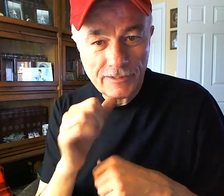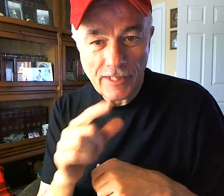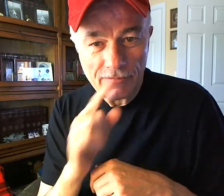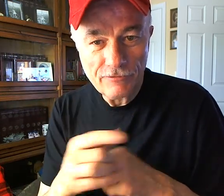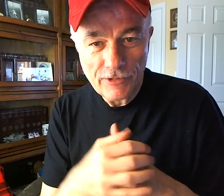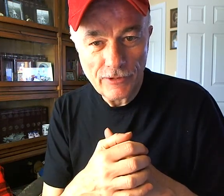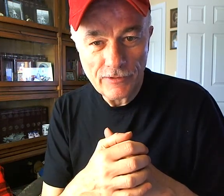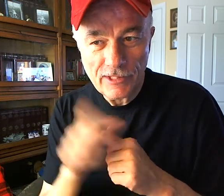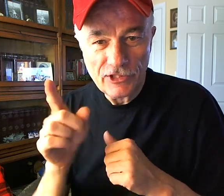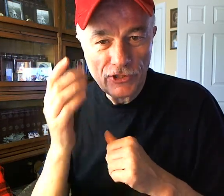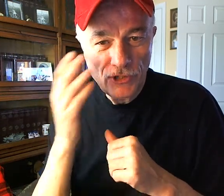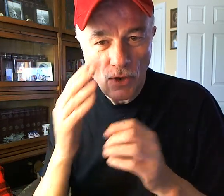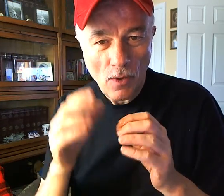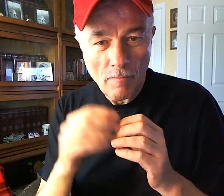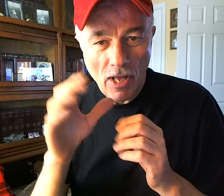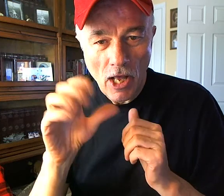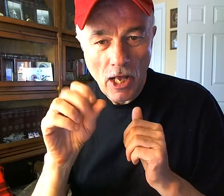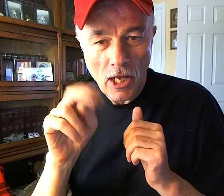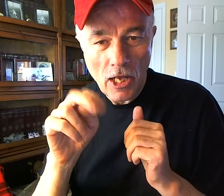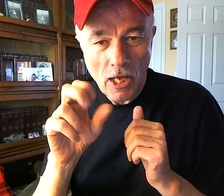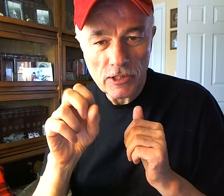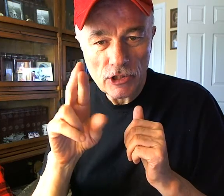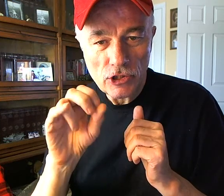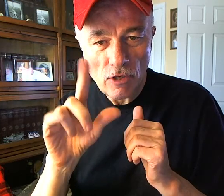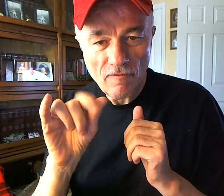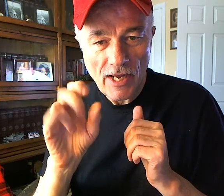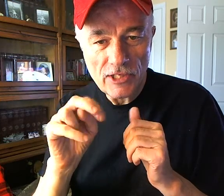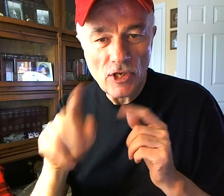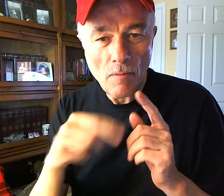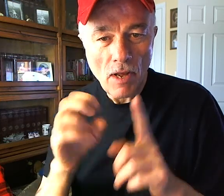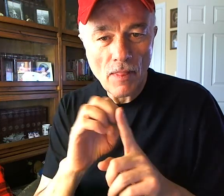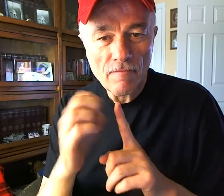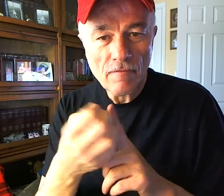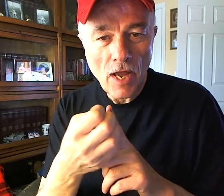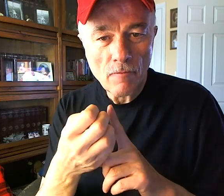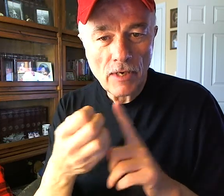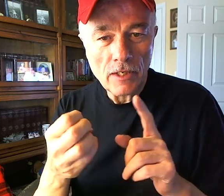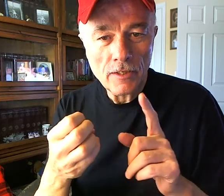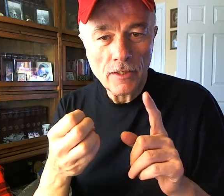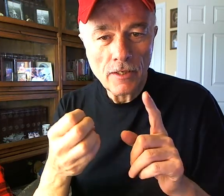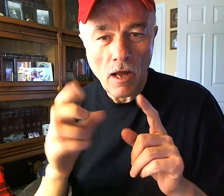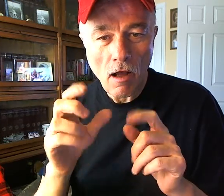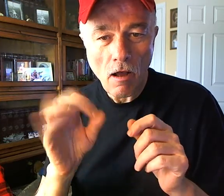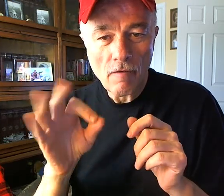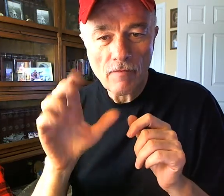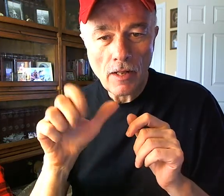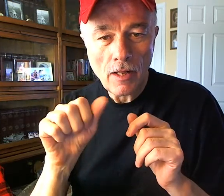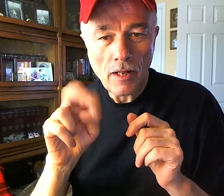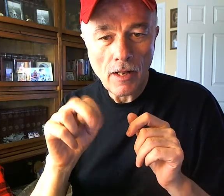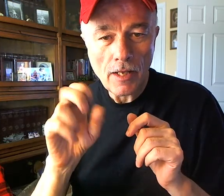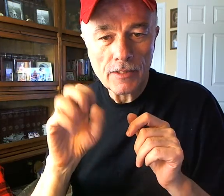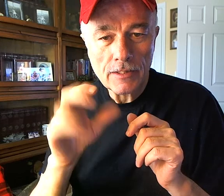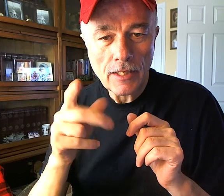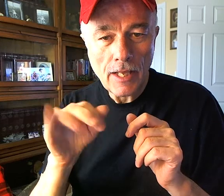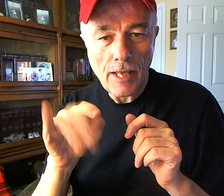Yay, at long last, the magic table. That is so cool. And he can change things out. He can put whatever he wants in there.